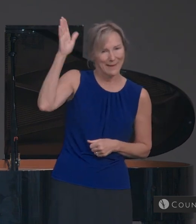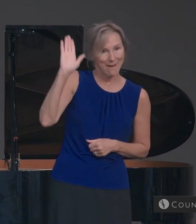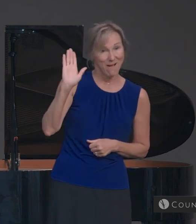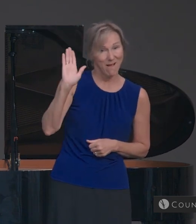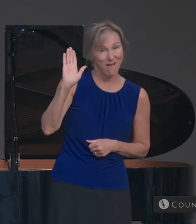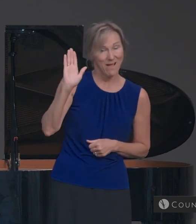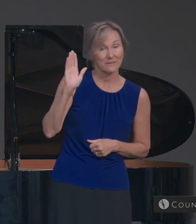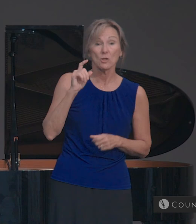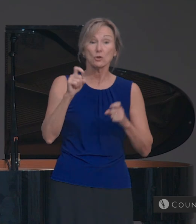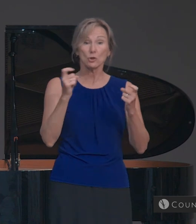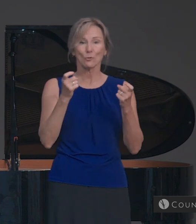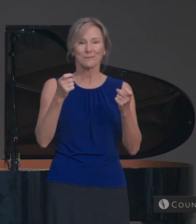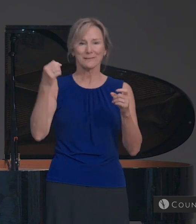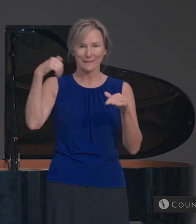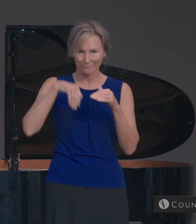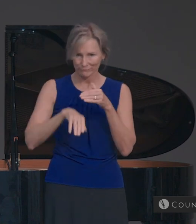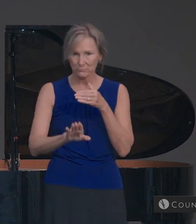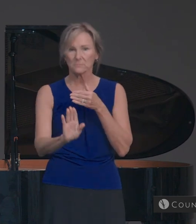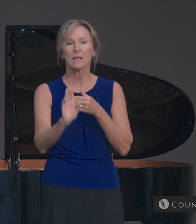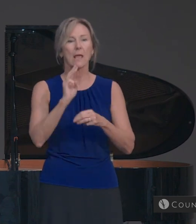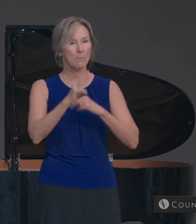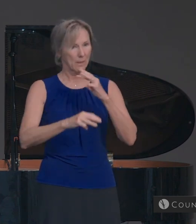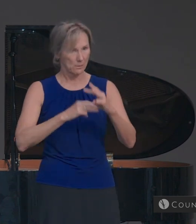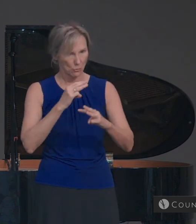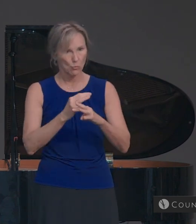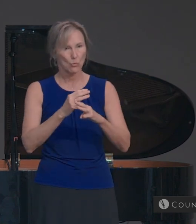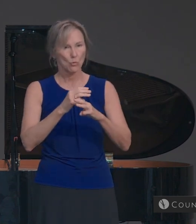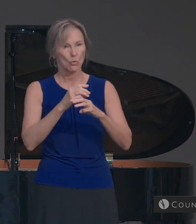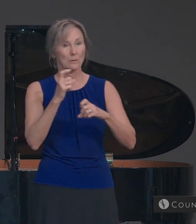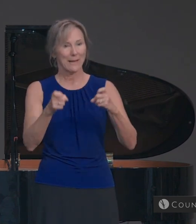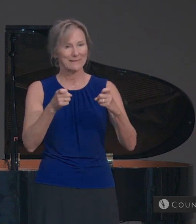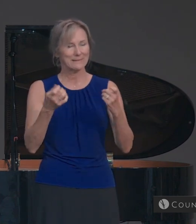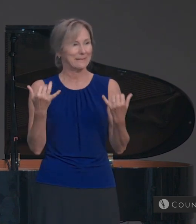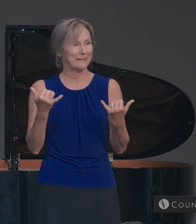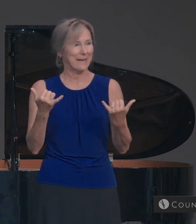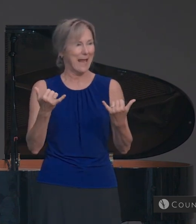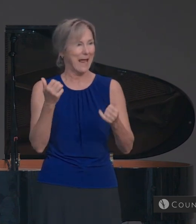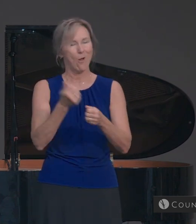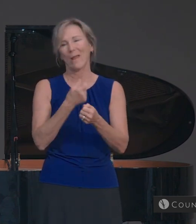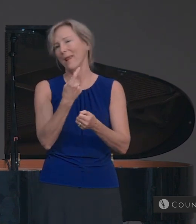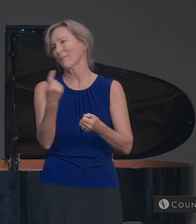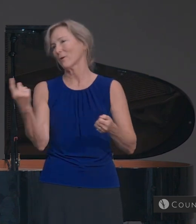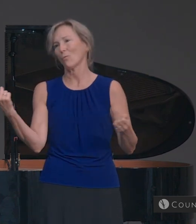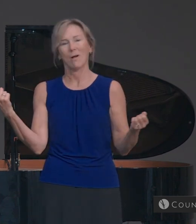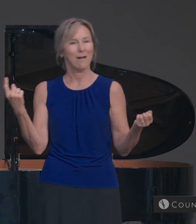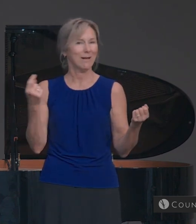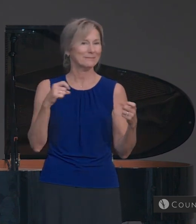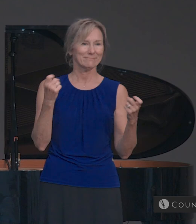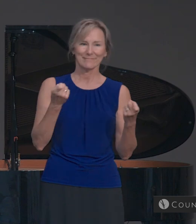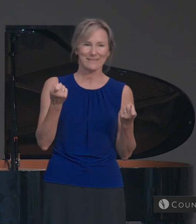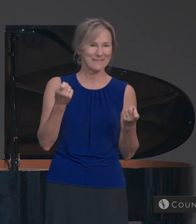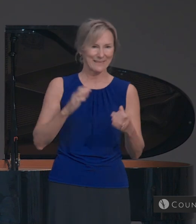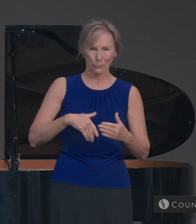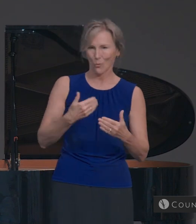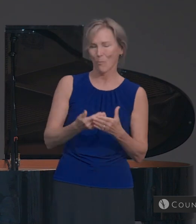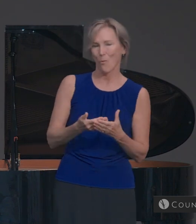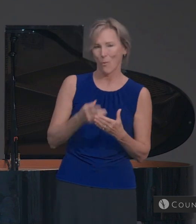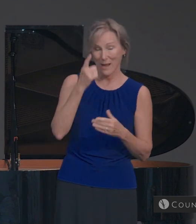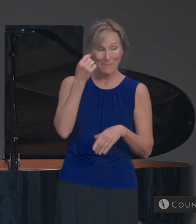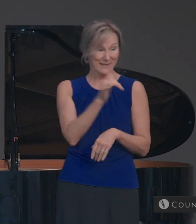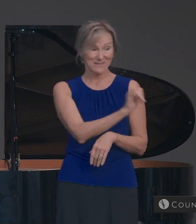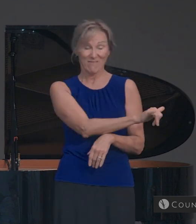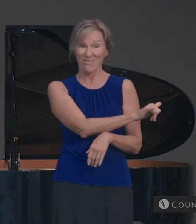This brought sin into the world. This brought sin into the world, and sin passed on all. And because of Adam's